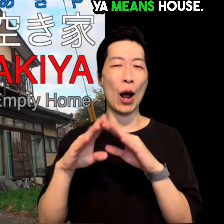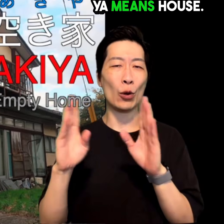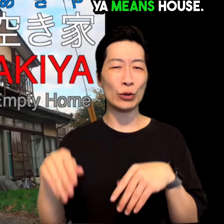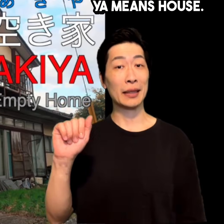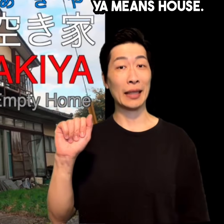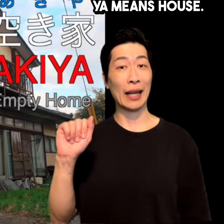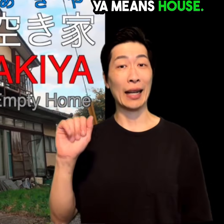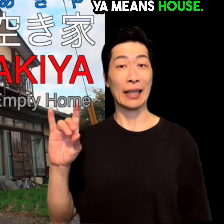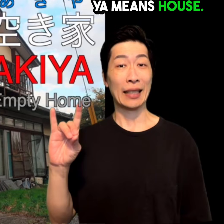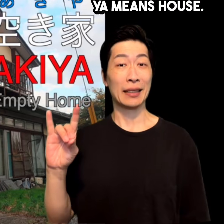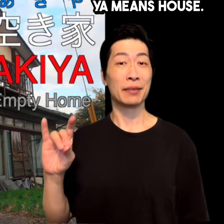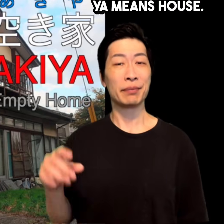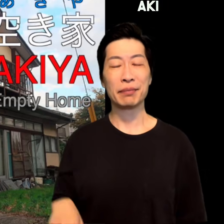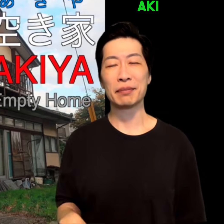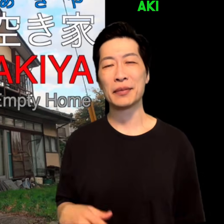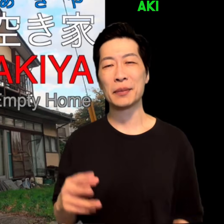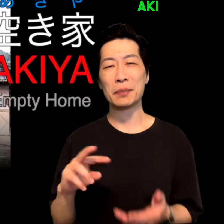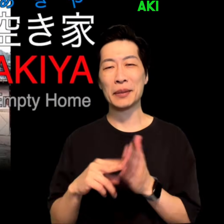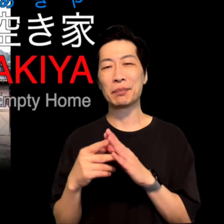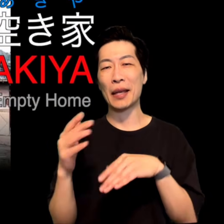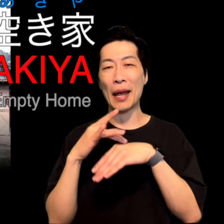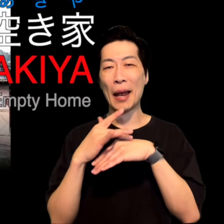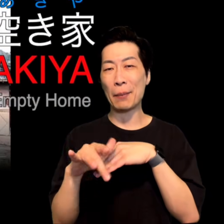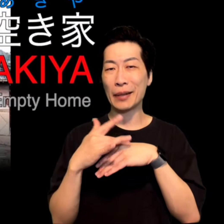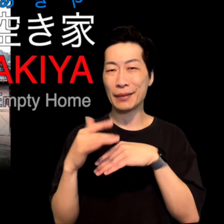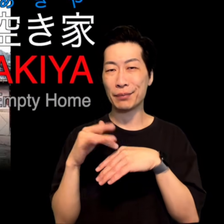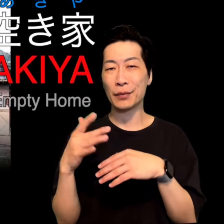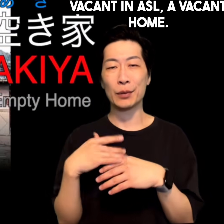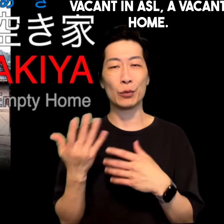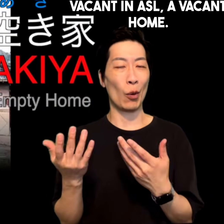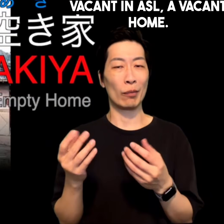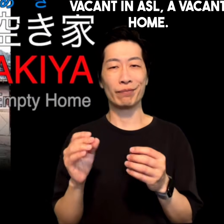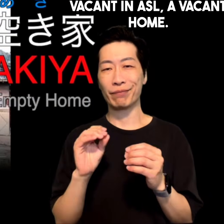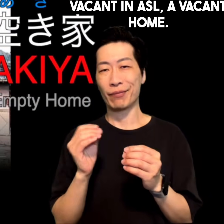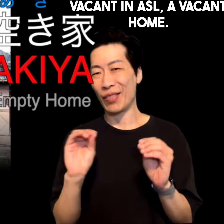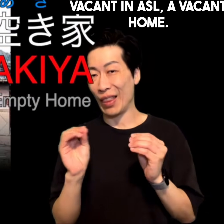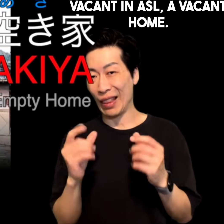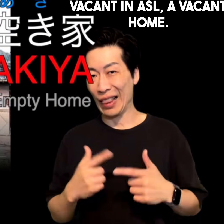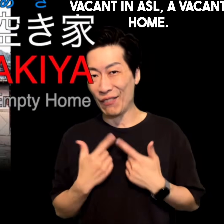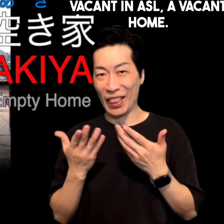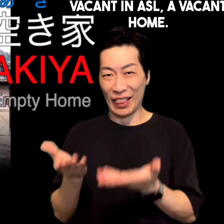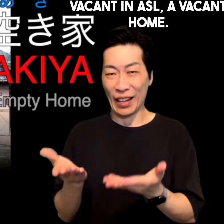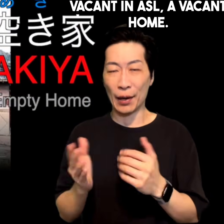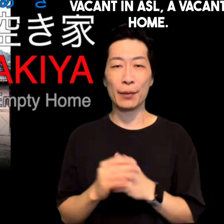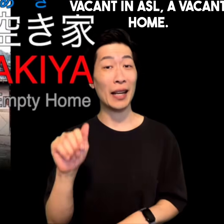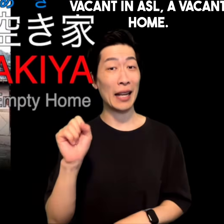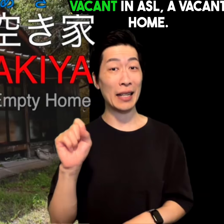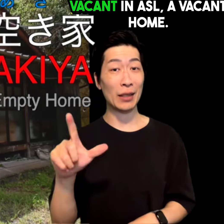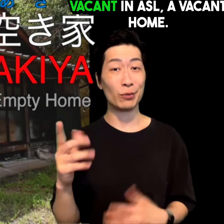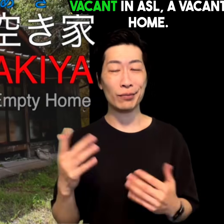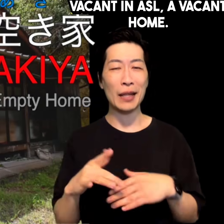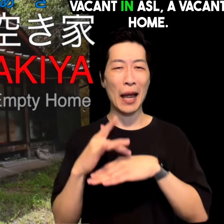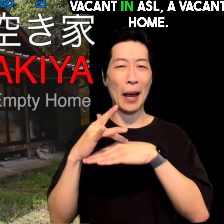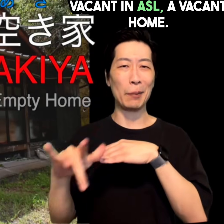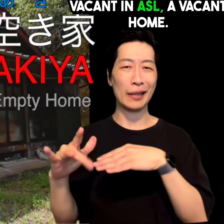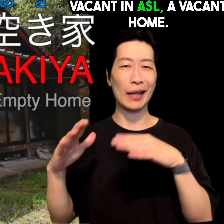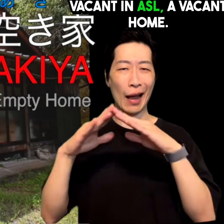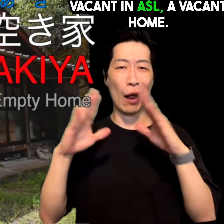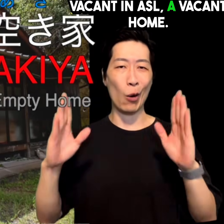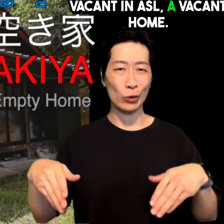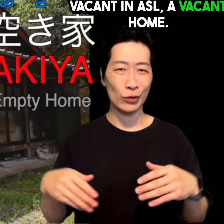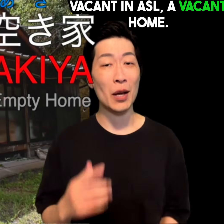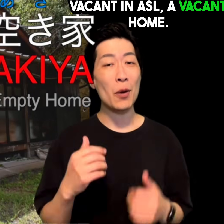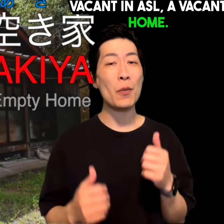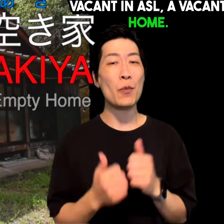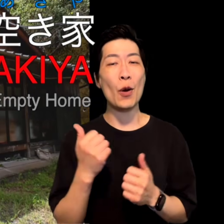Ya means house, Aki. So empty or just vacant. In